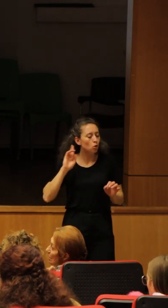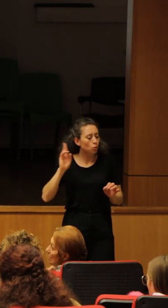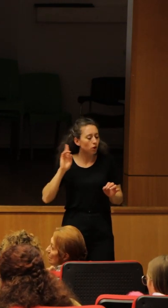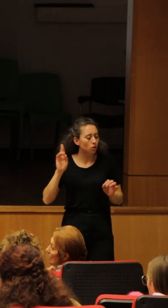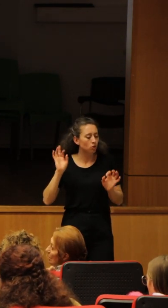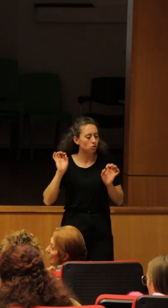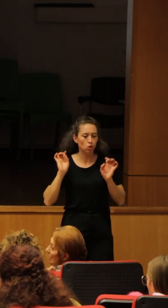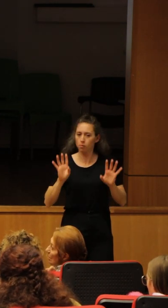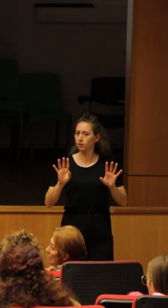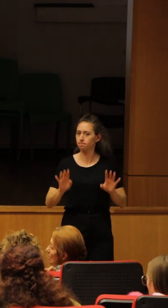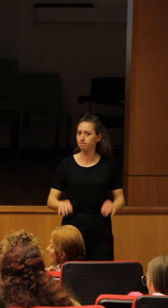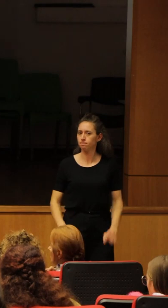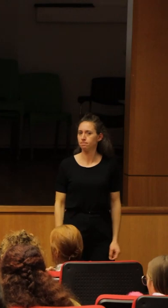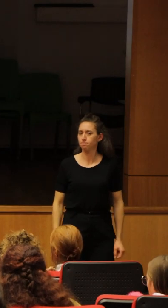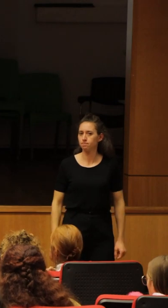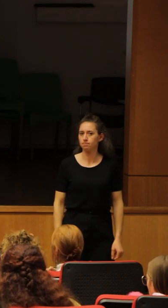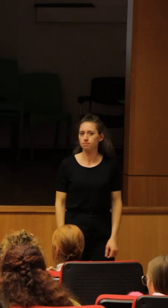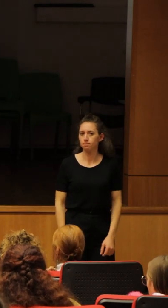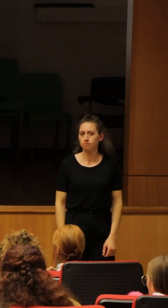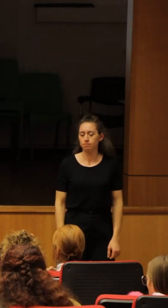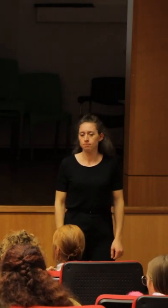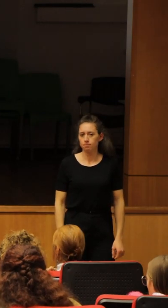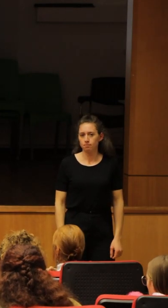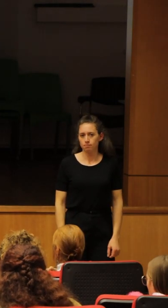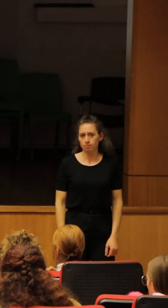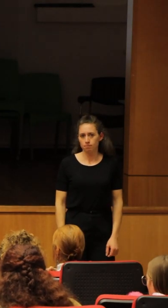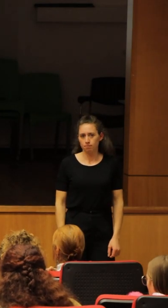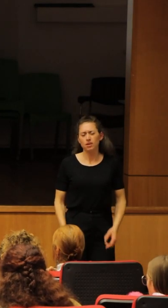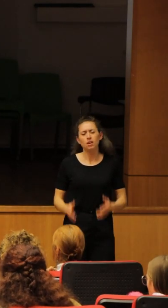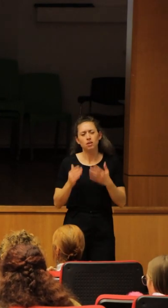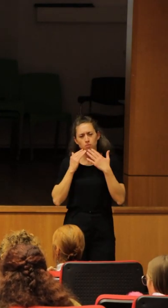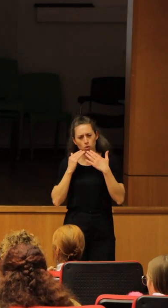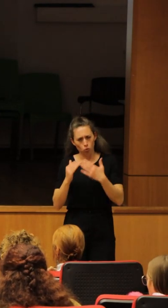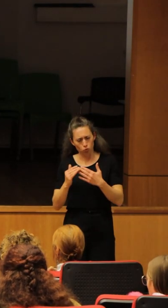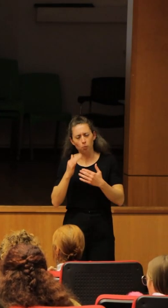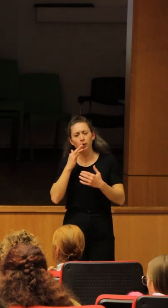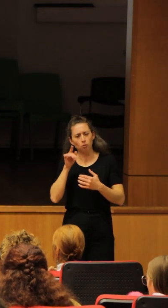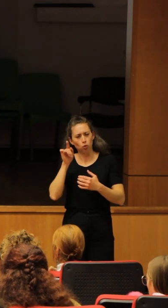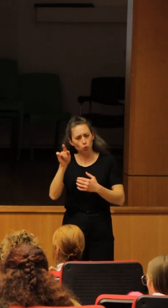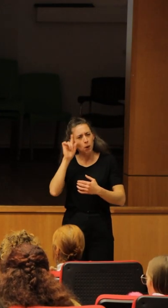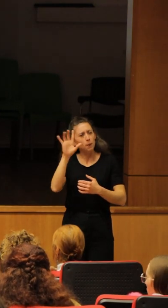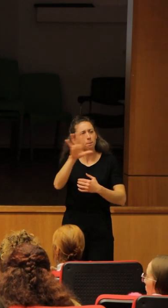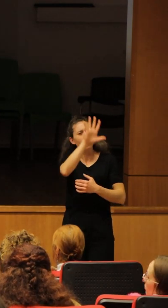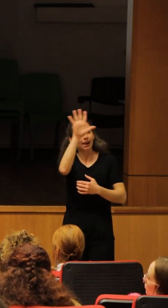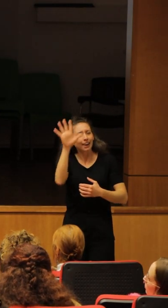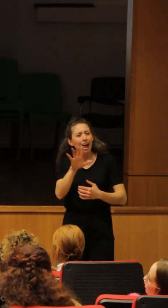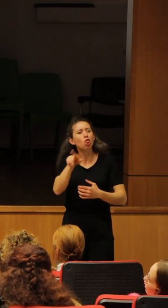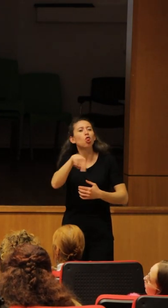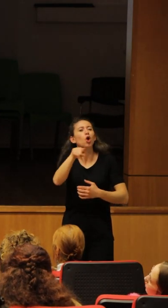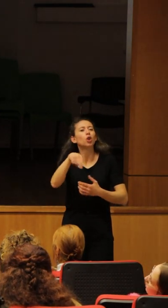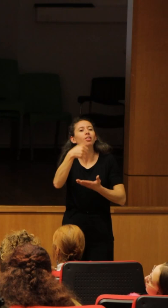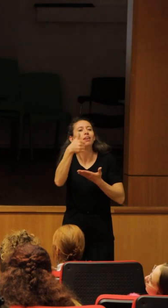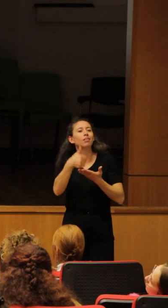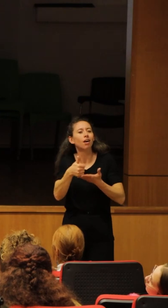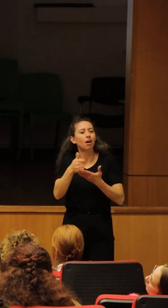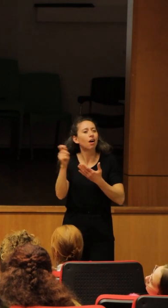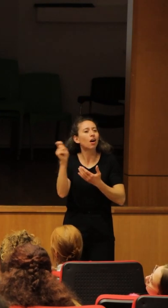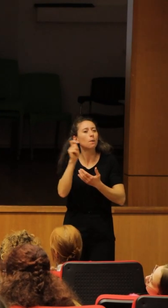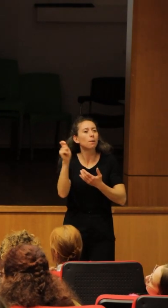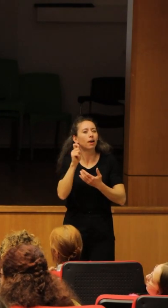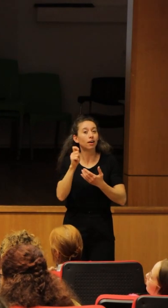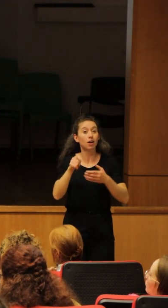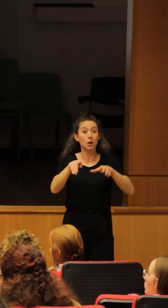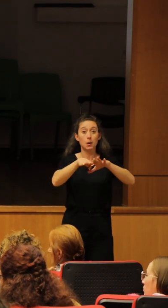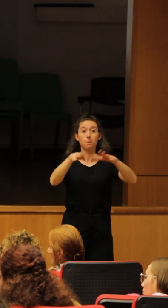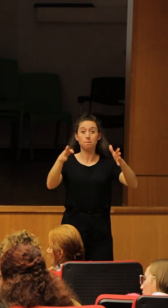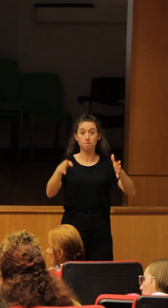It's the sound only. But if you were to see that, what would that be? Pero si lo vi, la vieras, ¿cómo sería? ¿Dónde estaría?